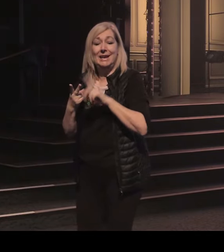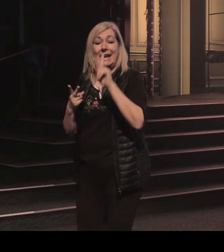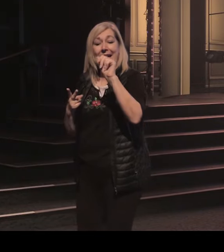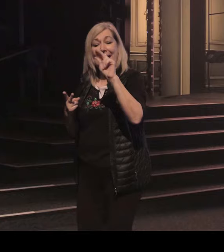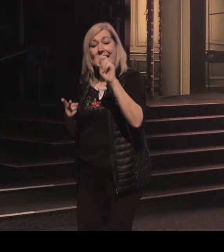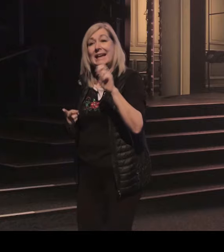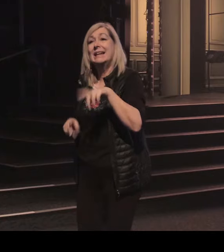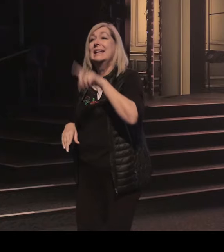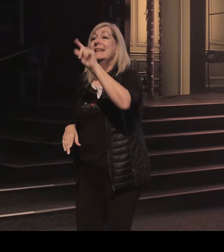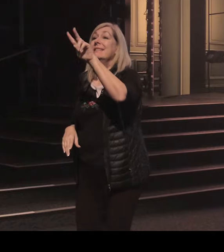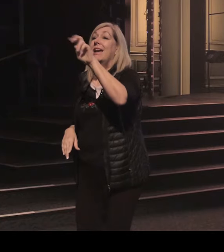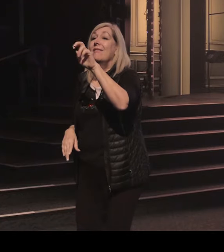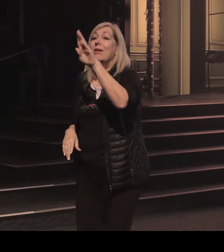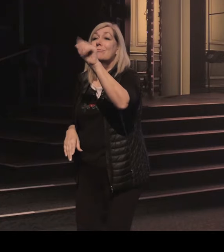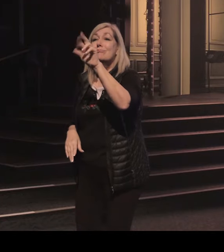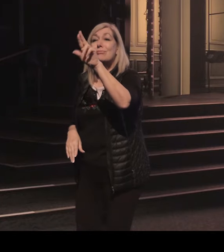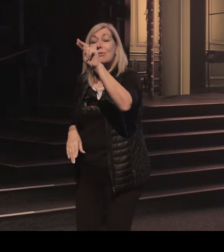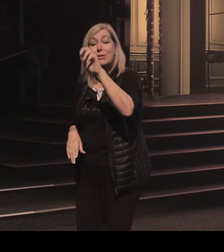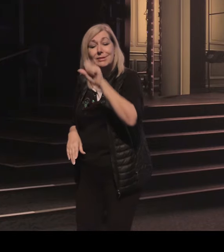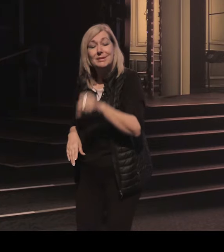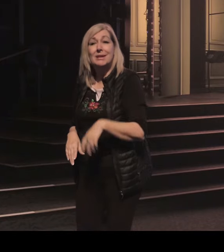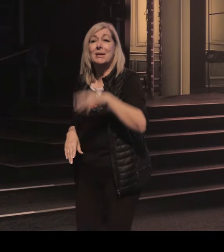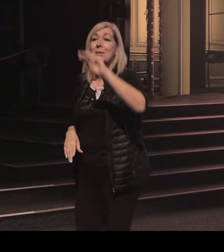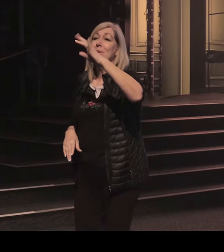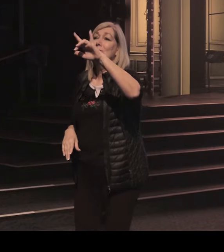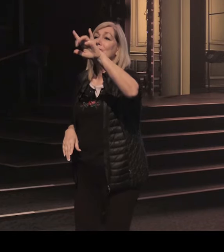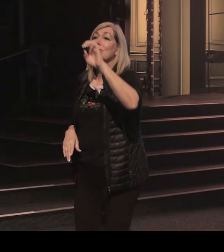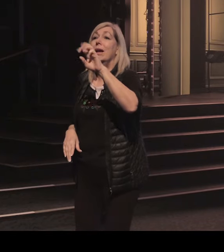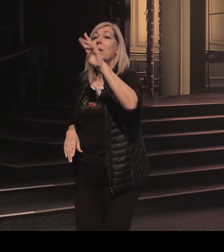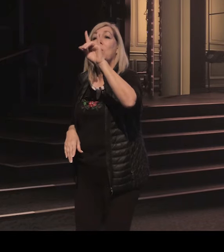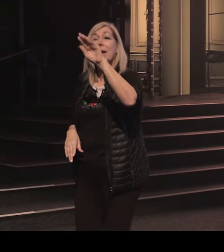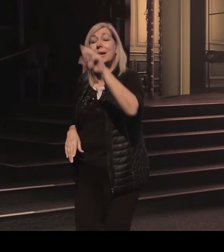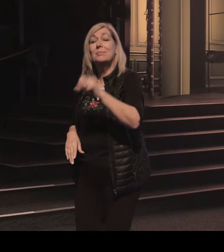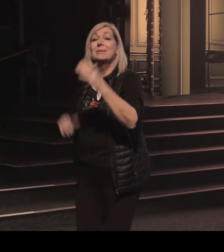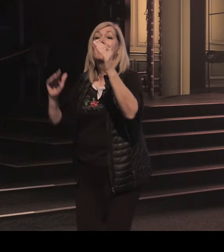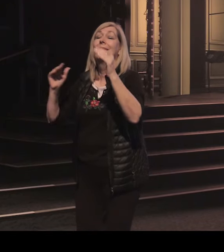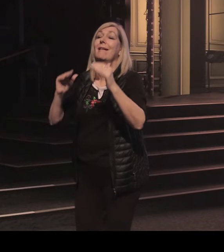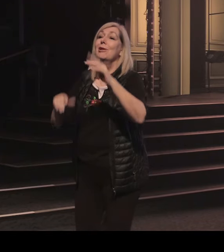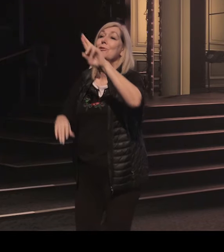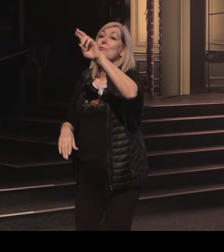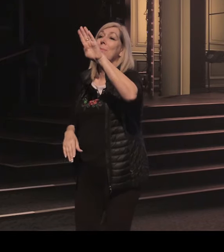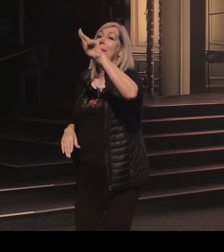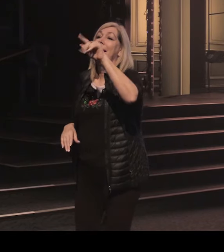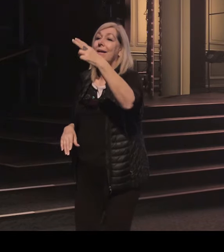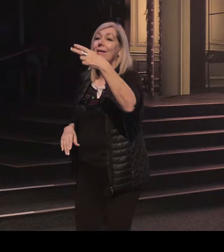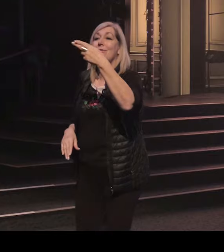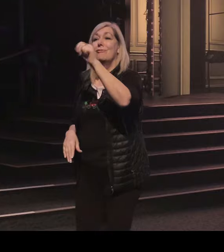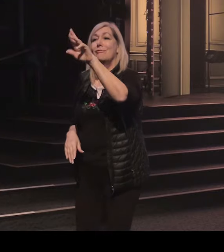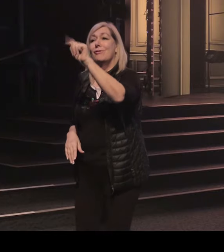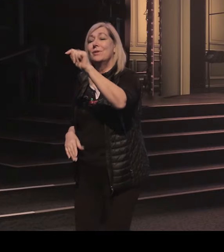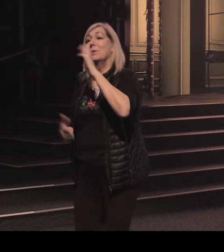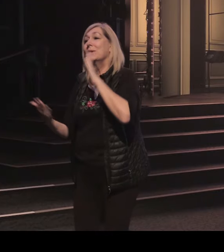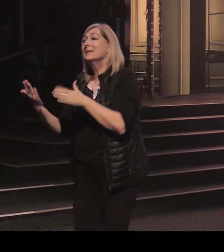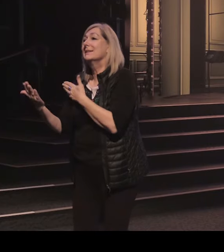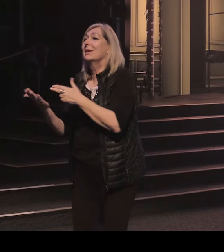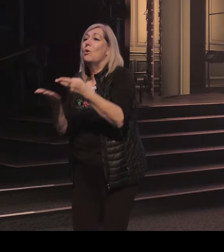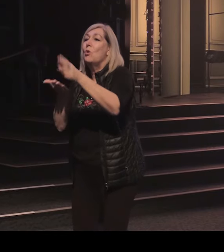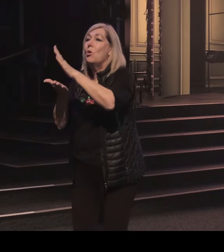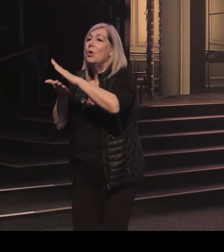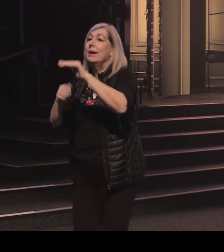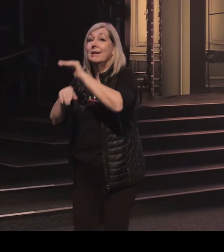Dave Barnes, Michelle Williams, and our very own Rebecca Hart singing "O Holy Night." But before that, why don't you turn around, greet one